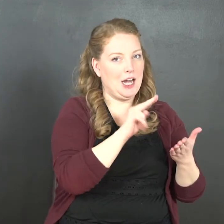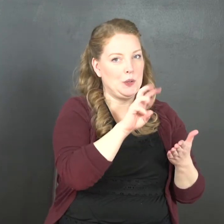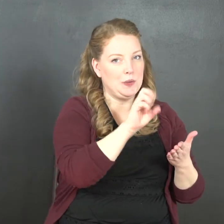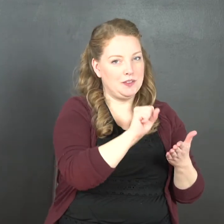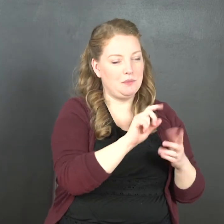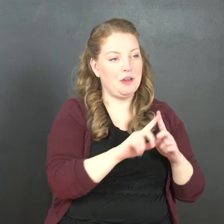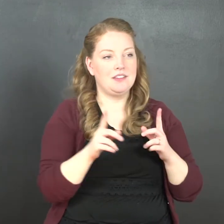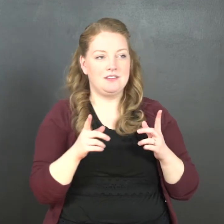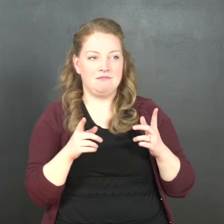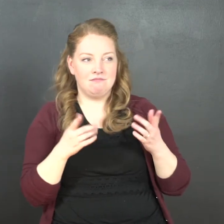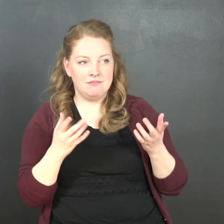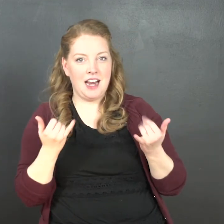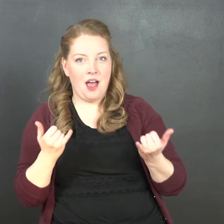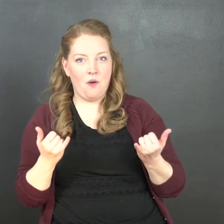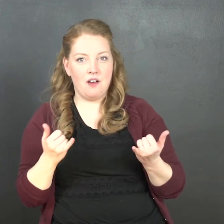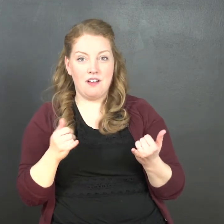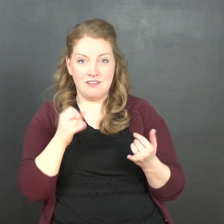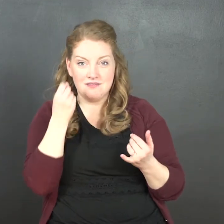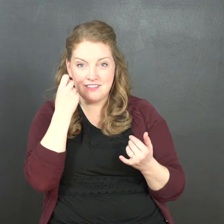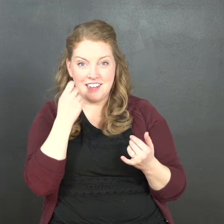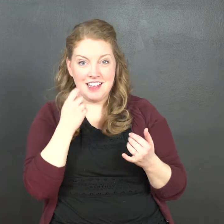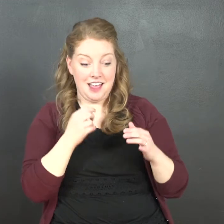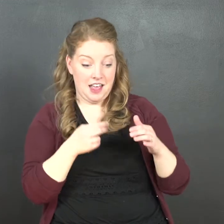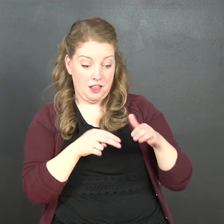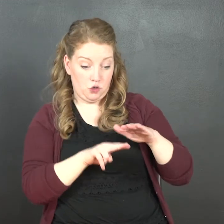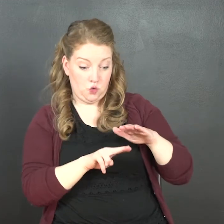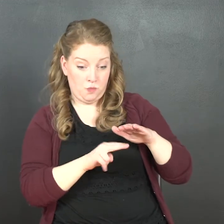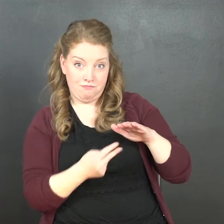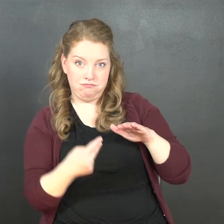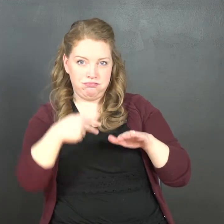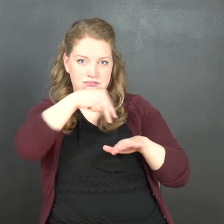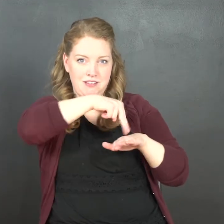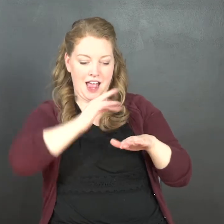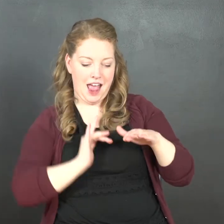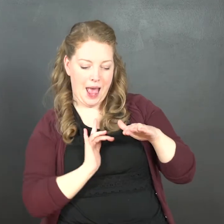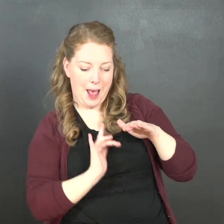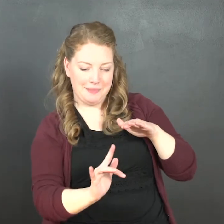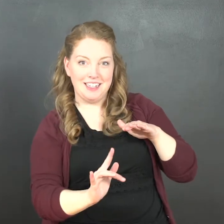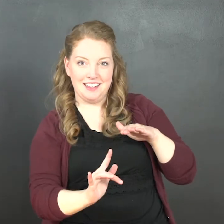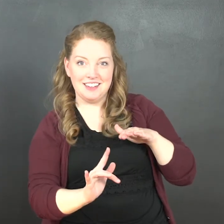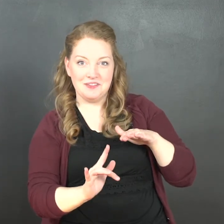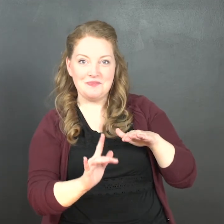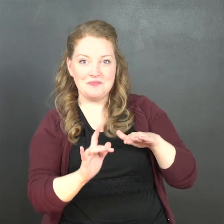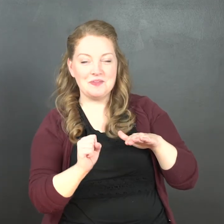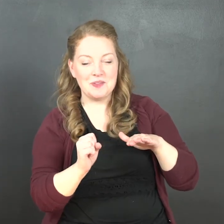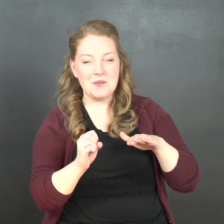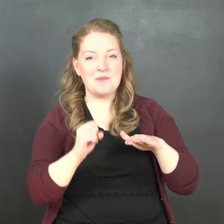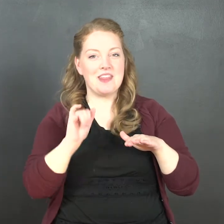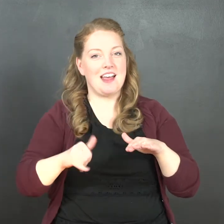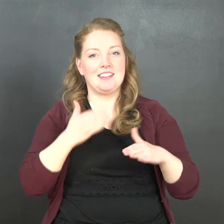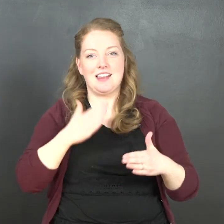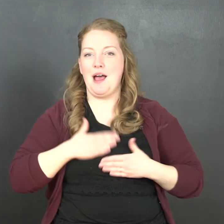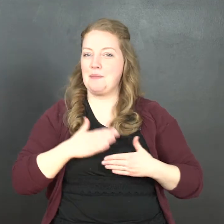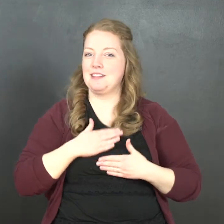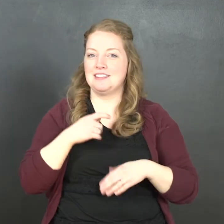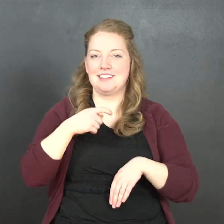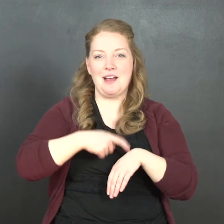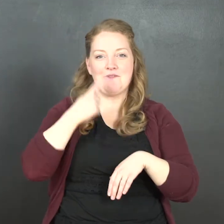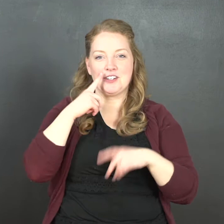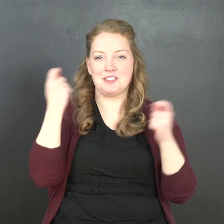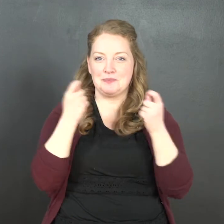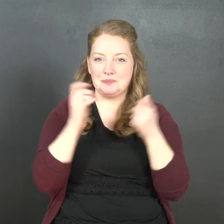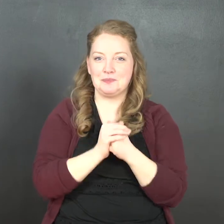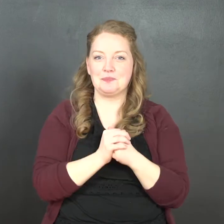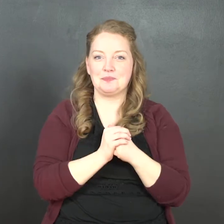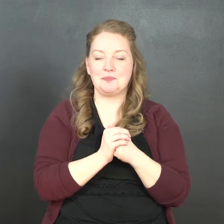tomb is still empty, and that gives us reason to celebrate today. So we're going to do just that. I hope you'll take your Bibles and that you'll have them